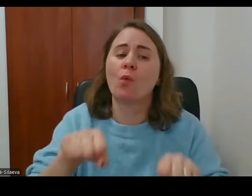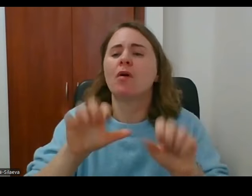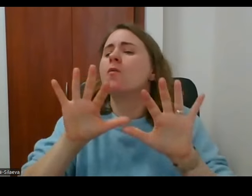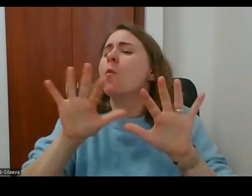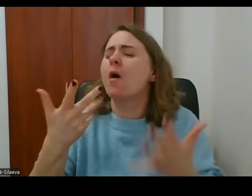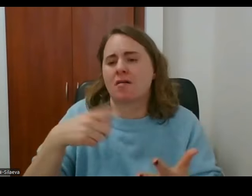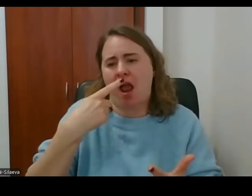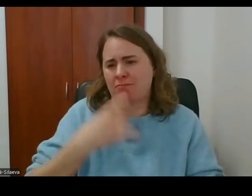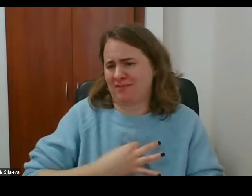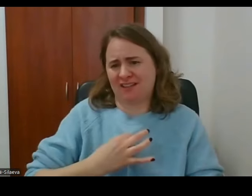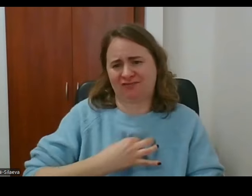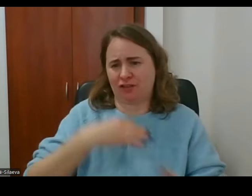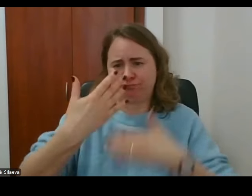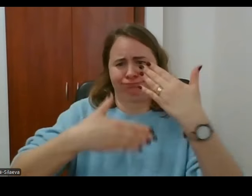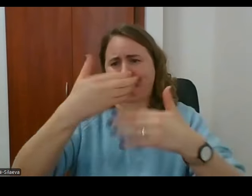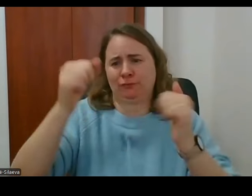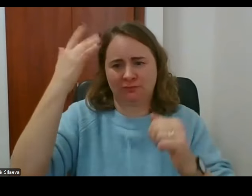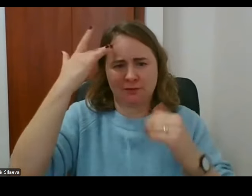use.